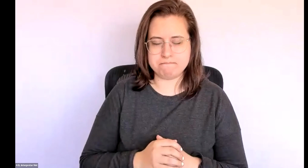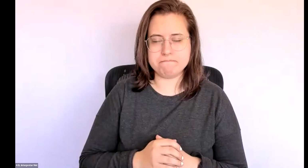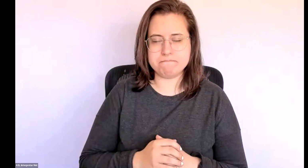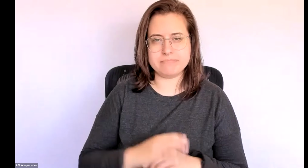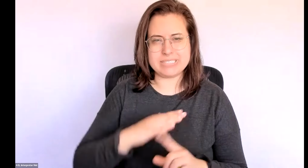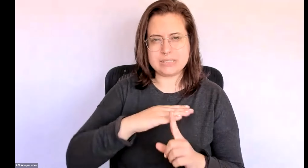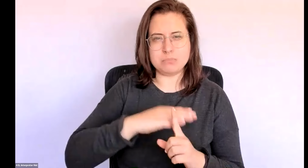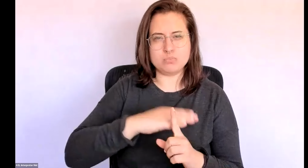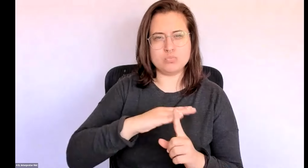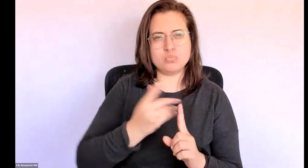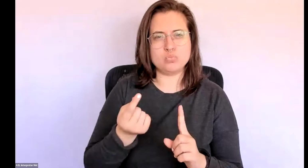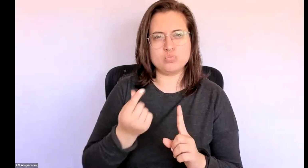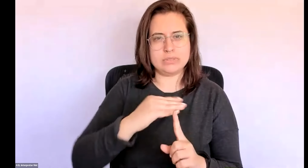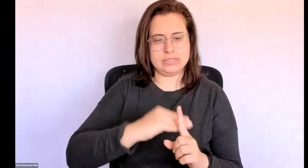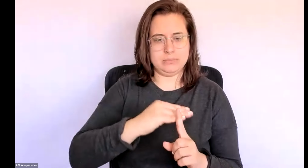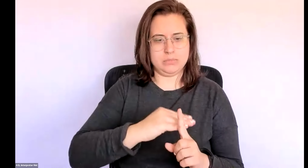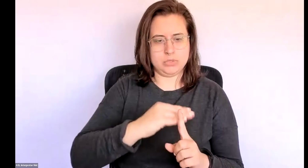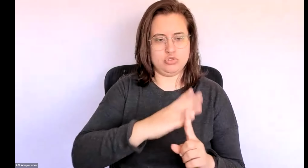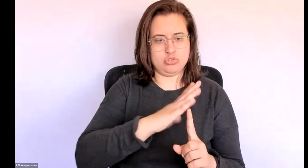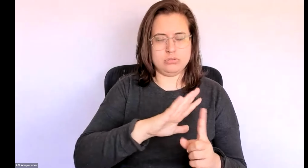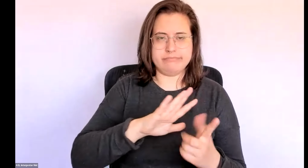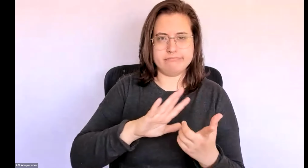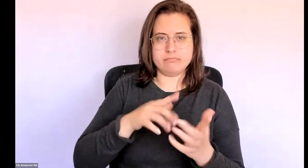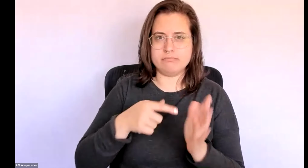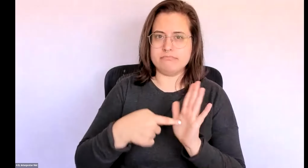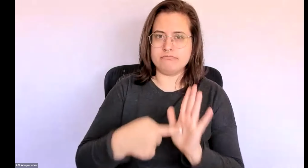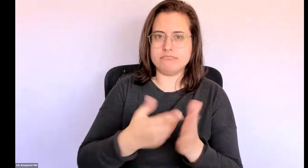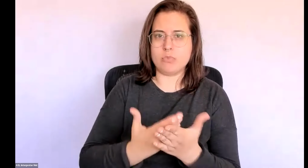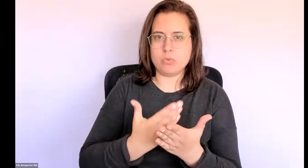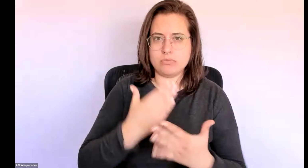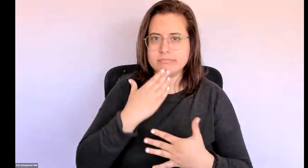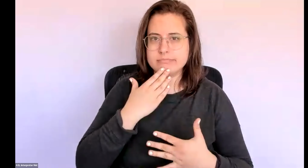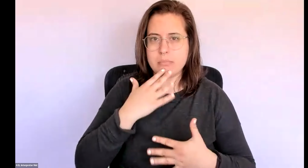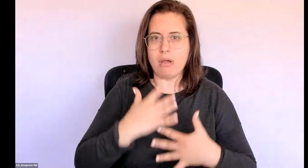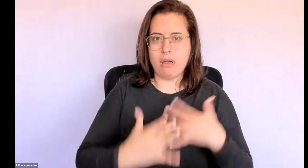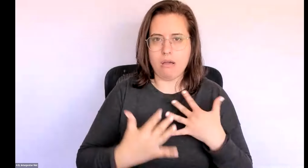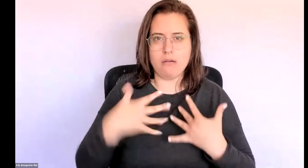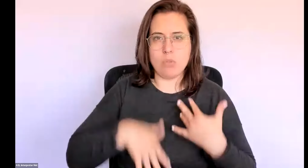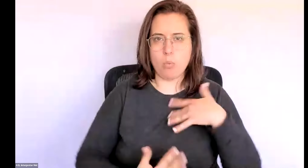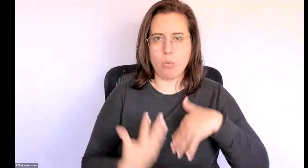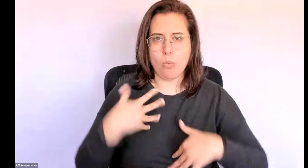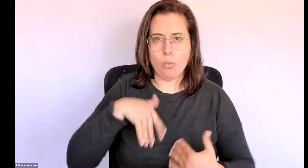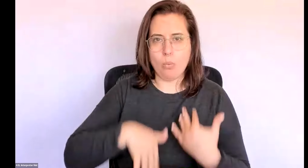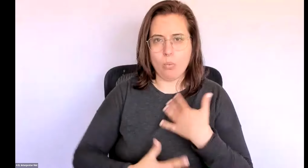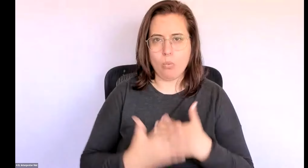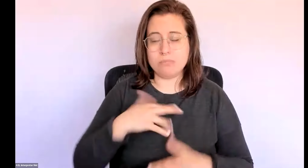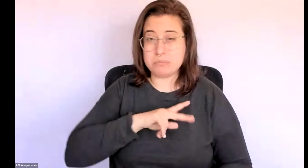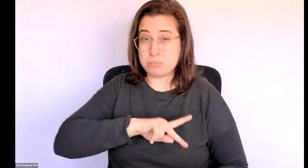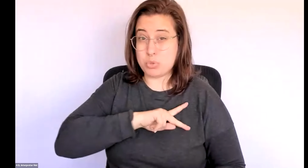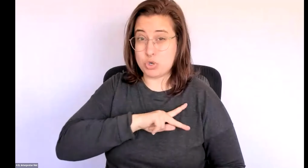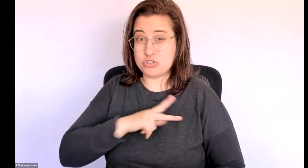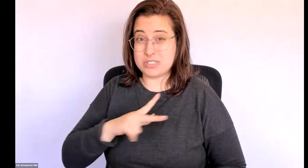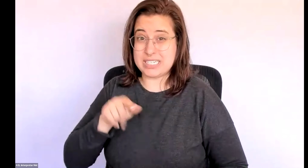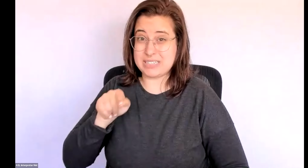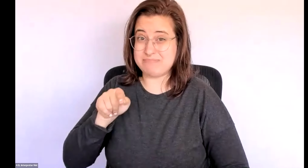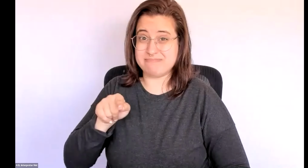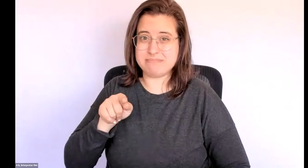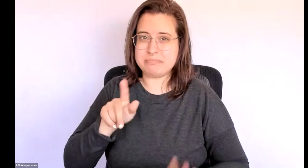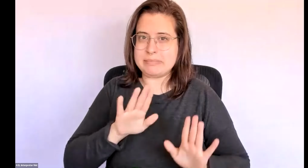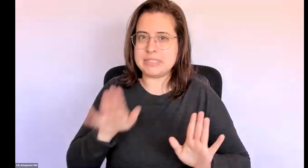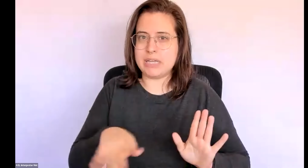of blood flow. This study, in my opinion, should never replace the modalities I